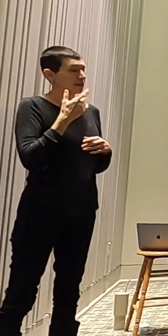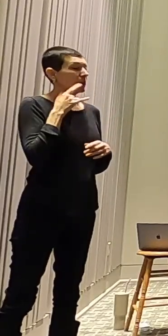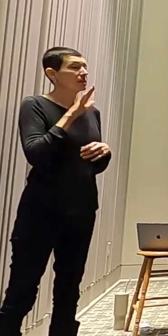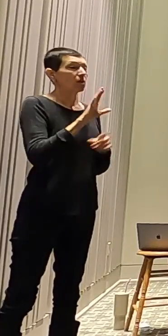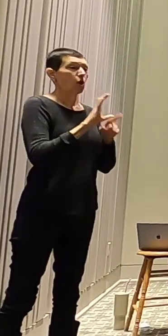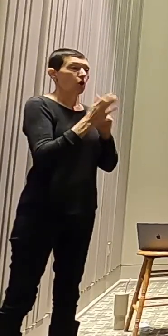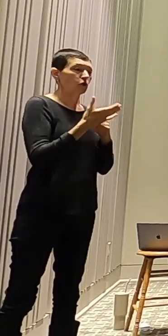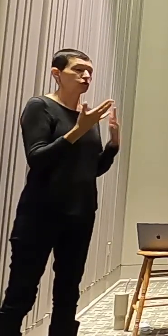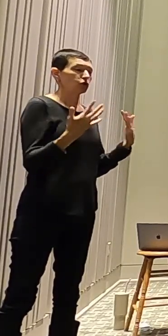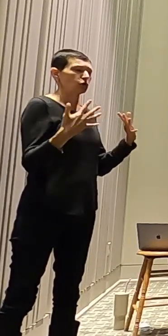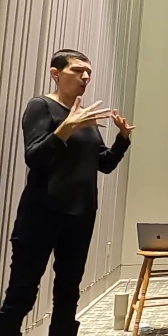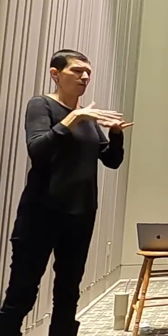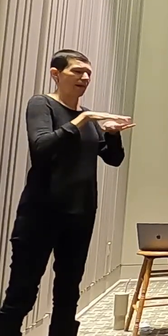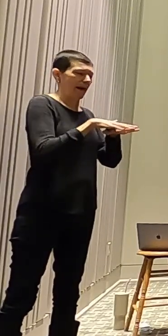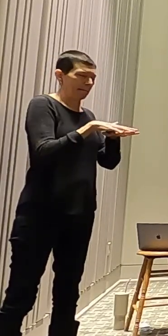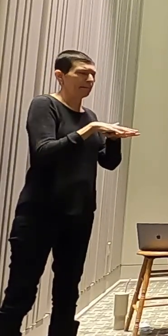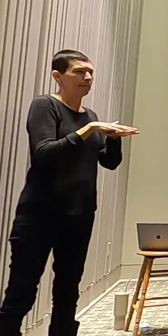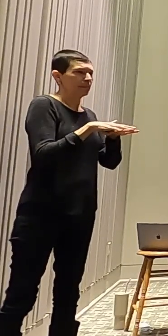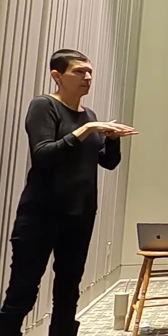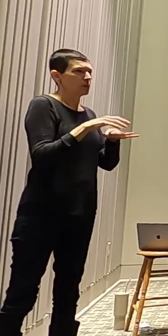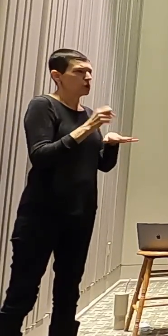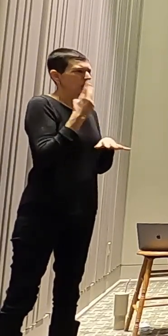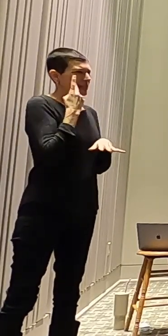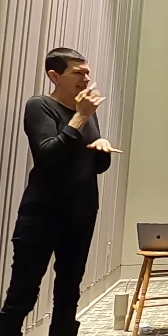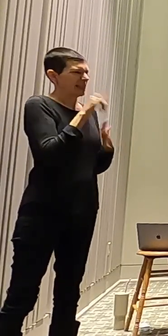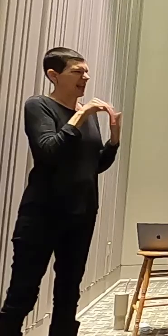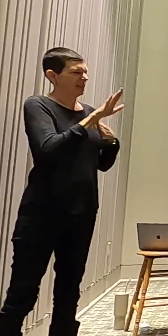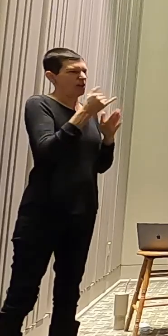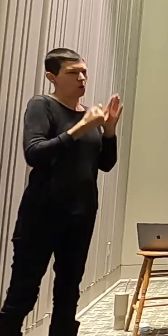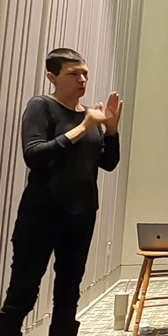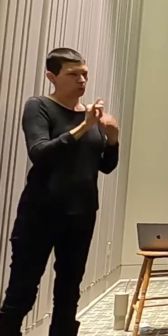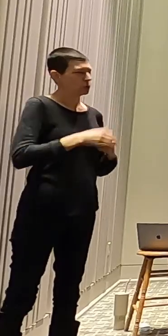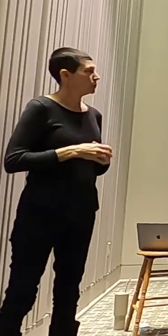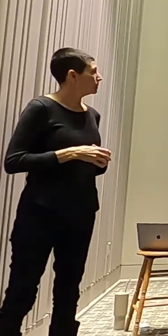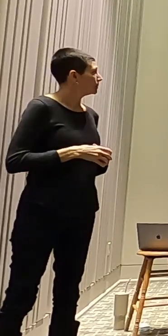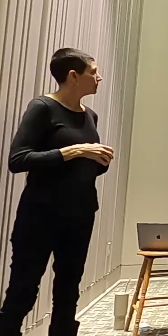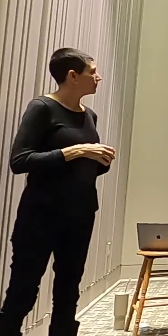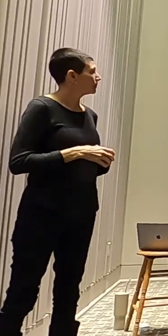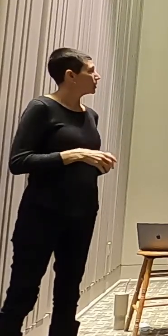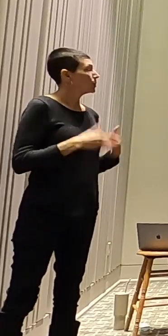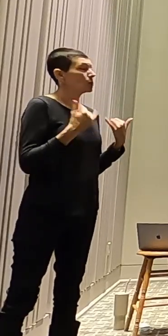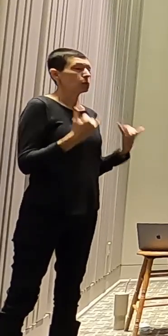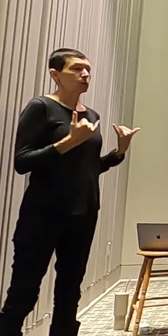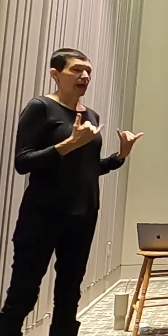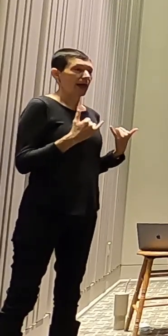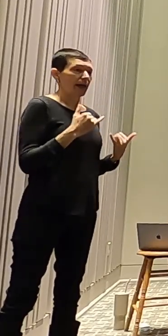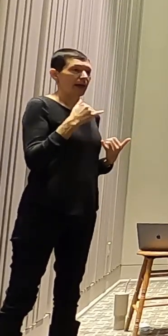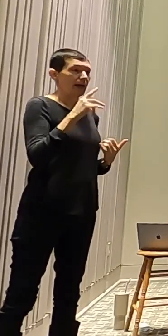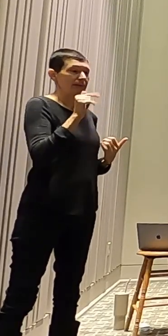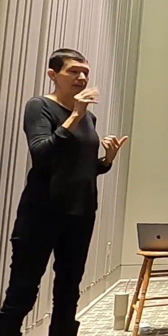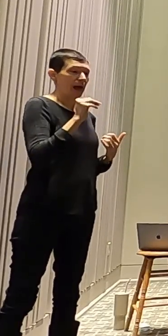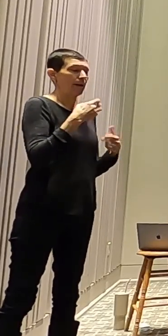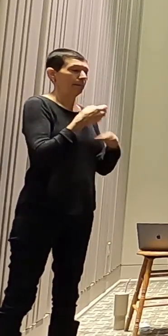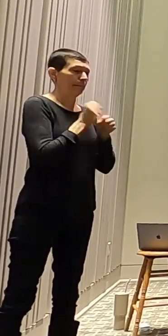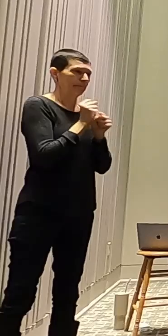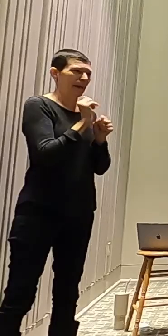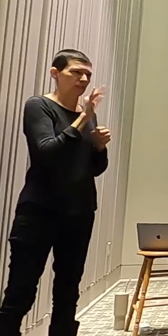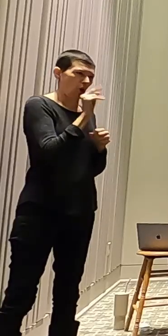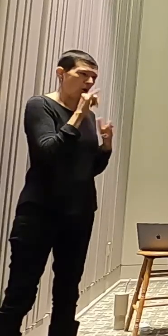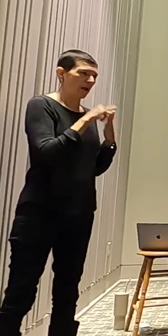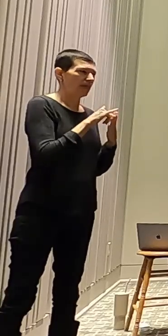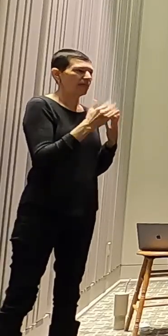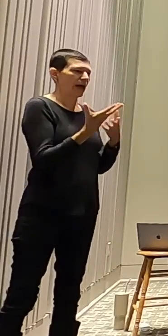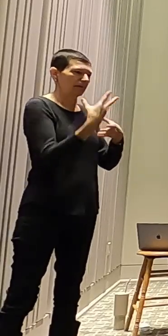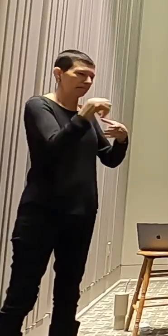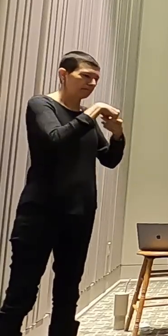cultures overlap very much, you see this in much of the artwork. So today, Patterson continues to create art that embodies the